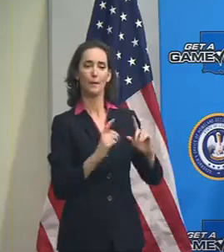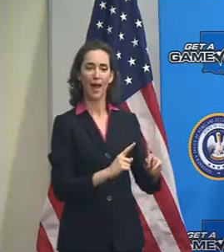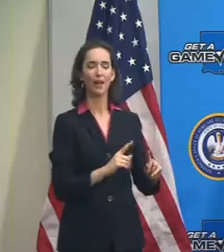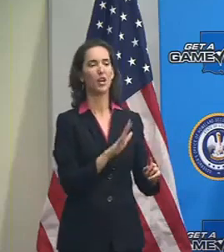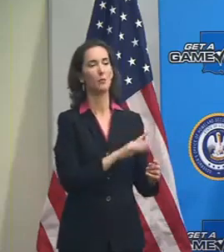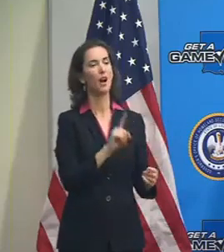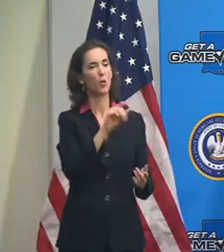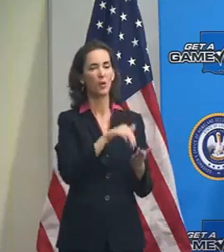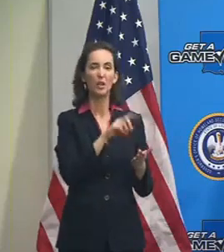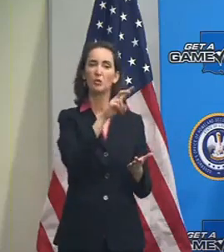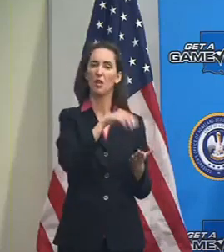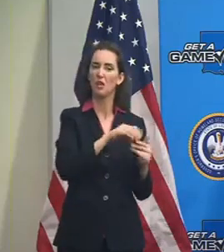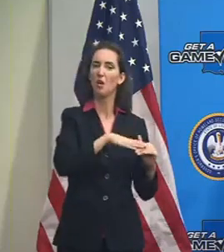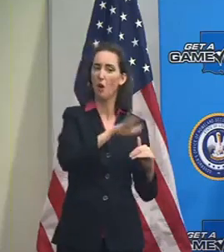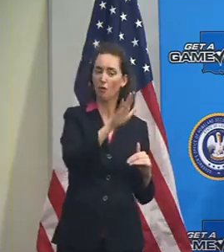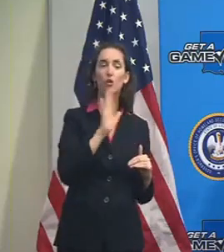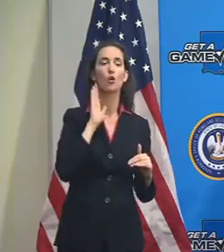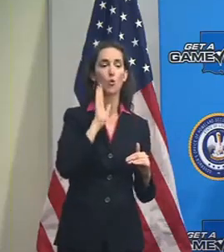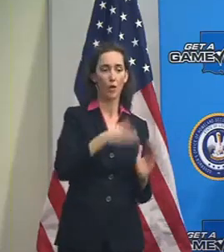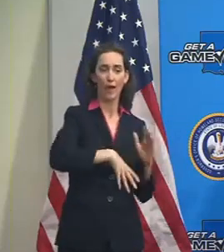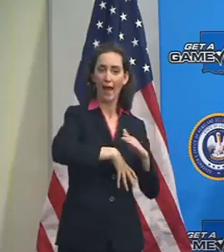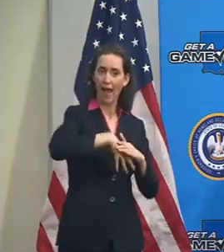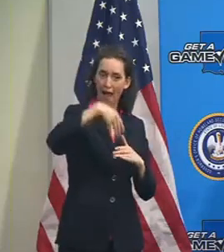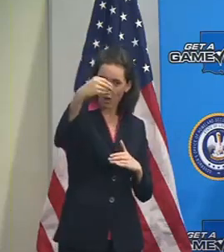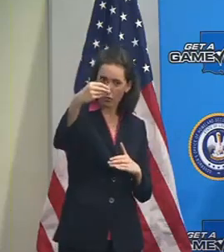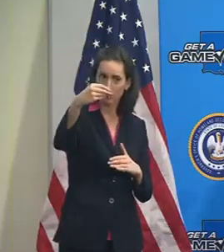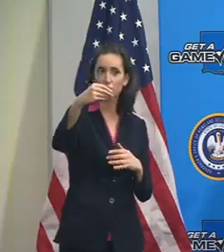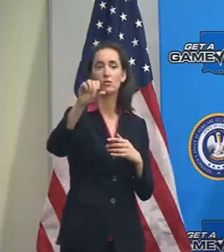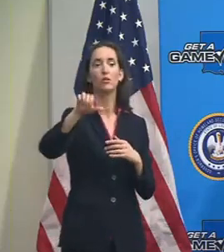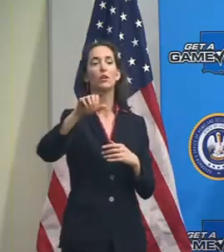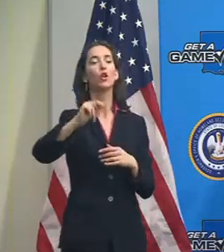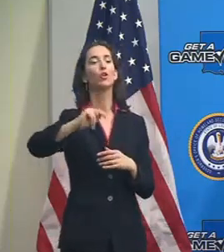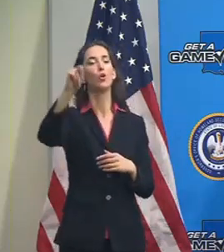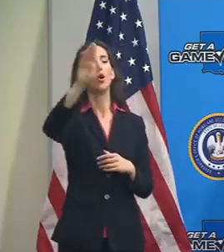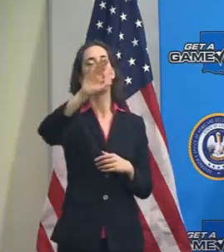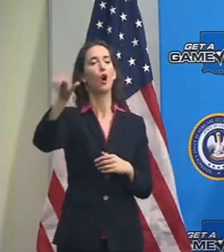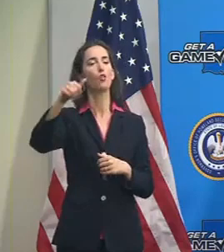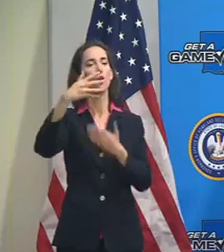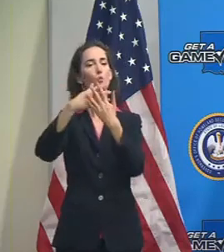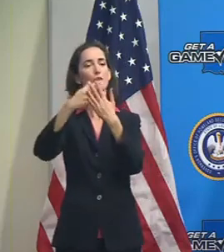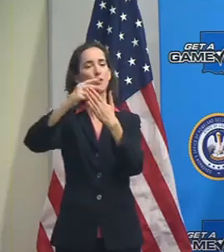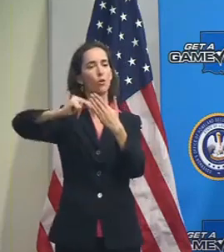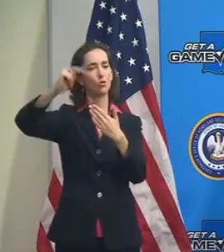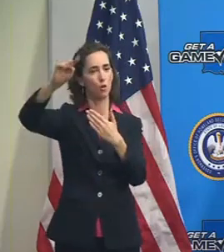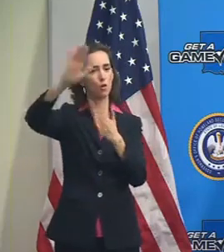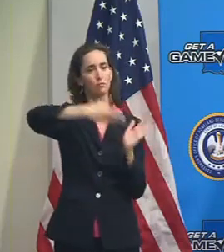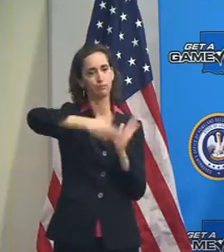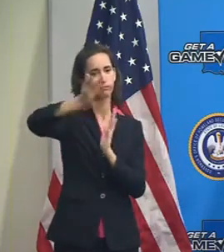coastal Louisiana and to prisons further to the north.